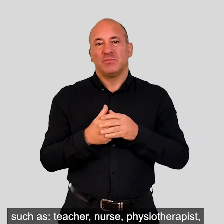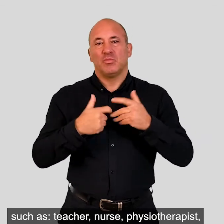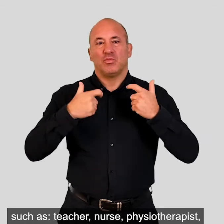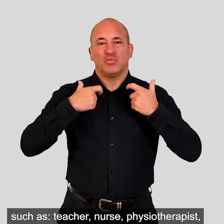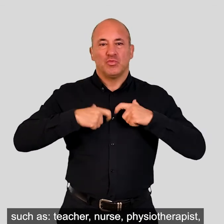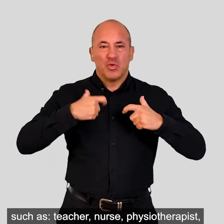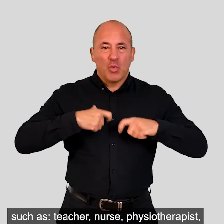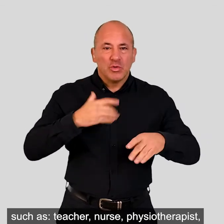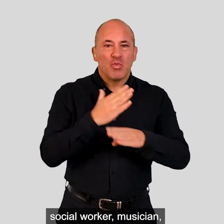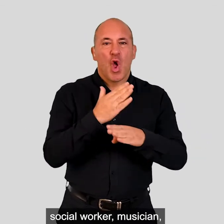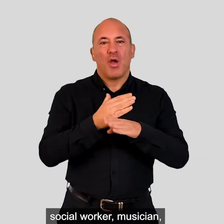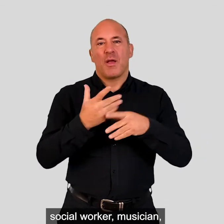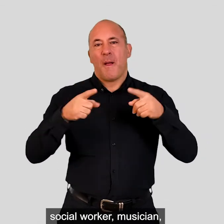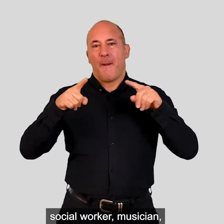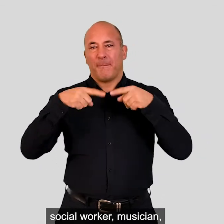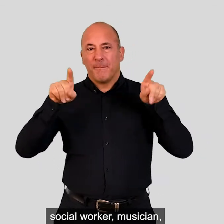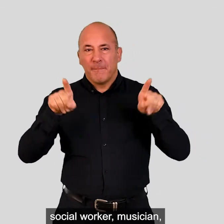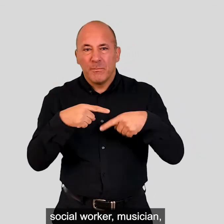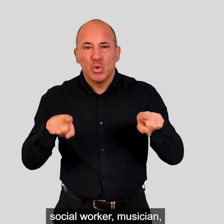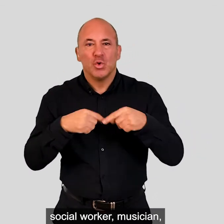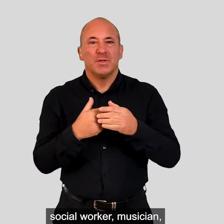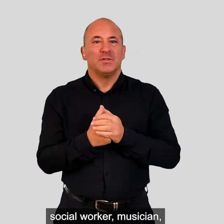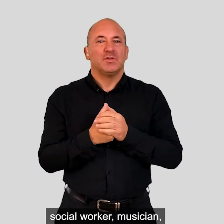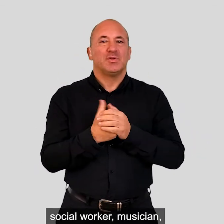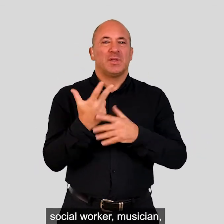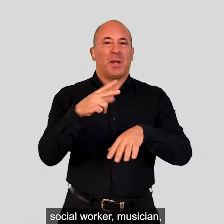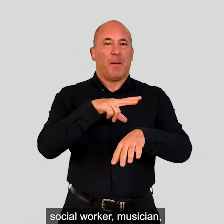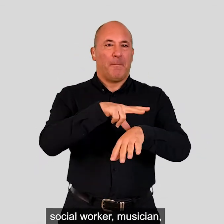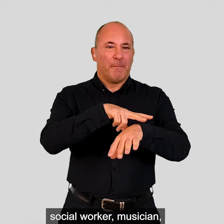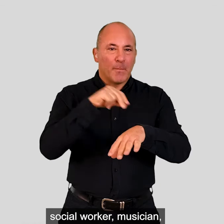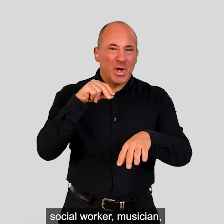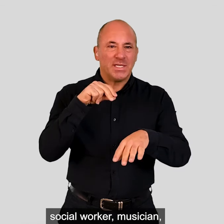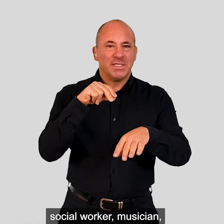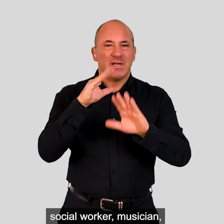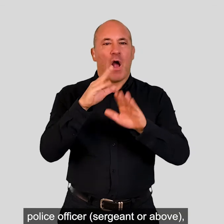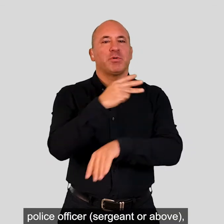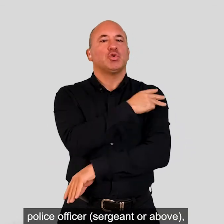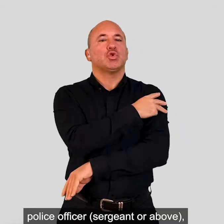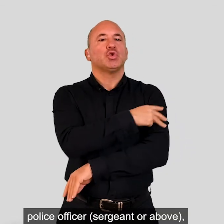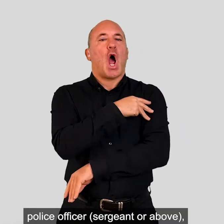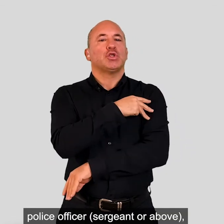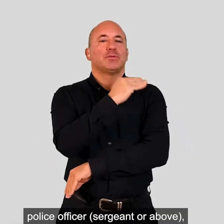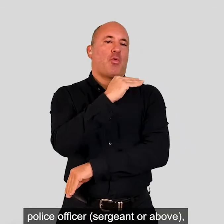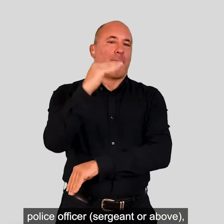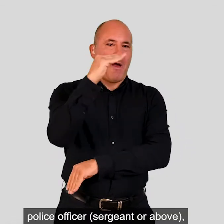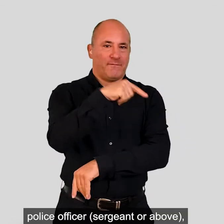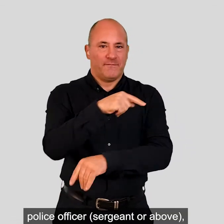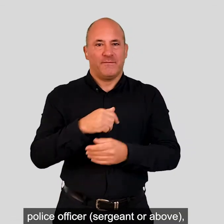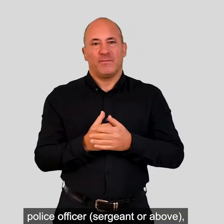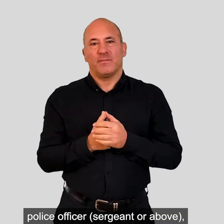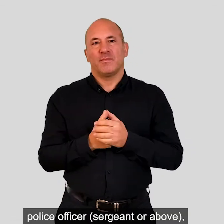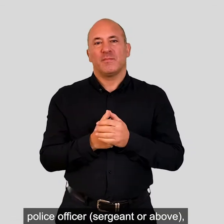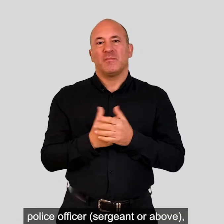physiotherapist, social worker, musician, police officer, sergeant or